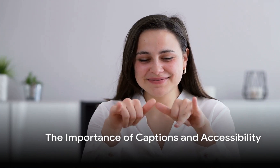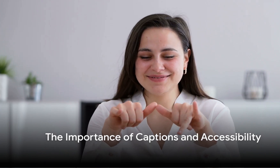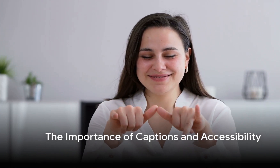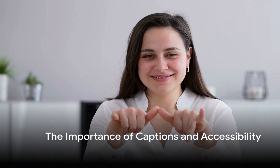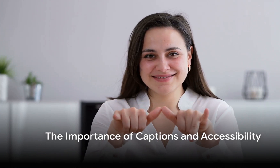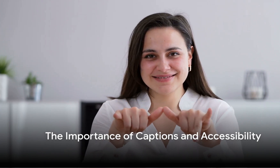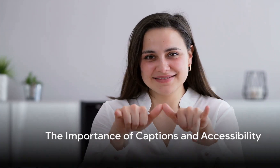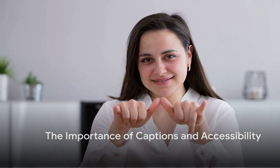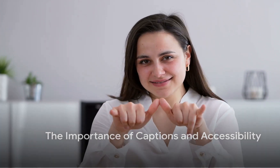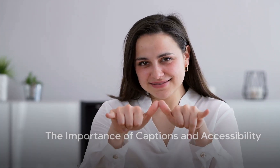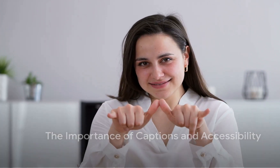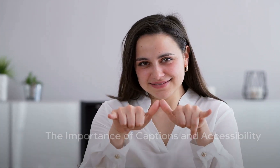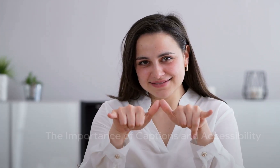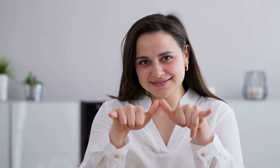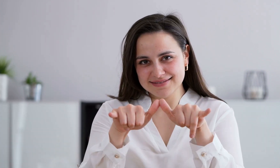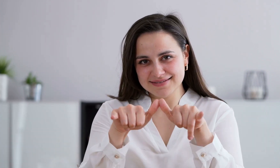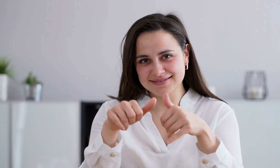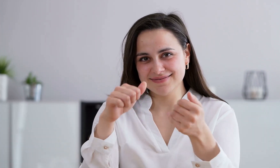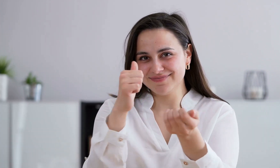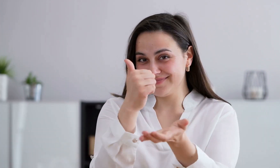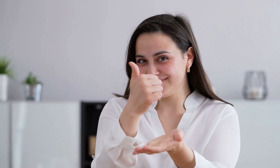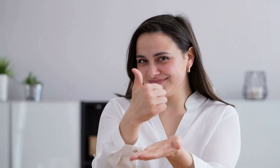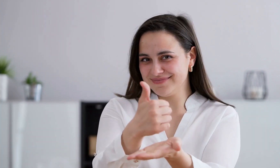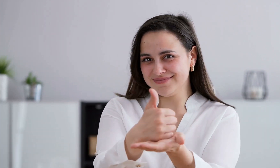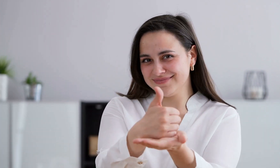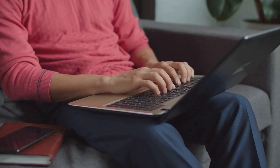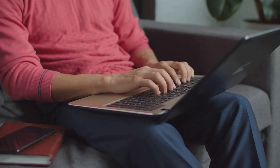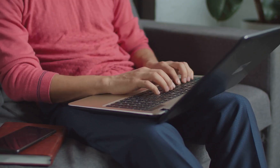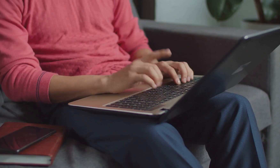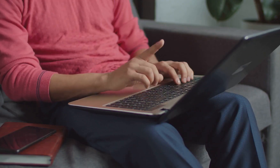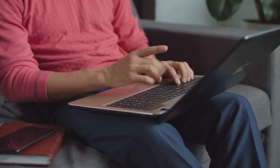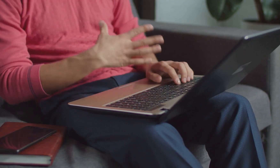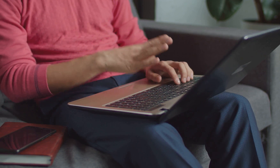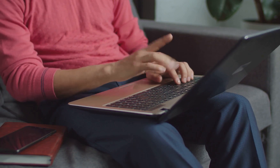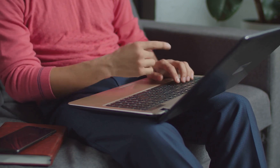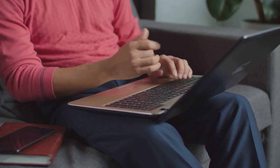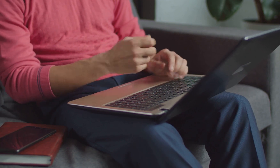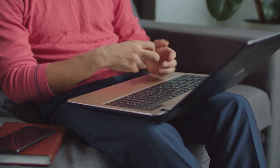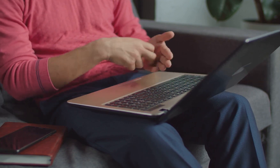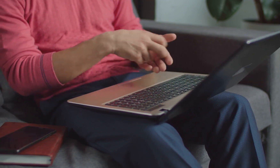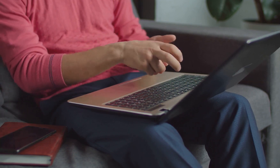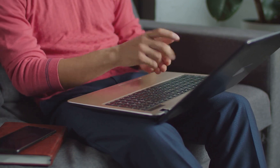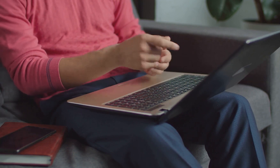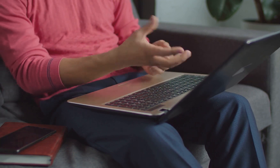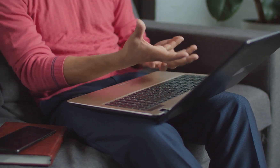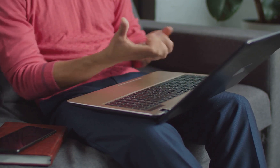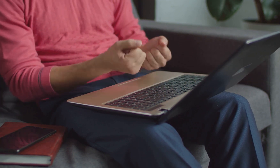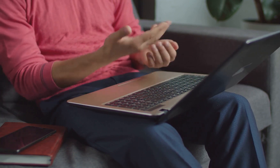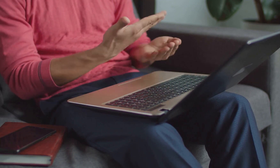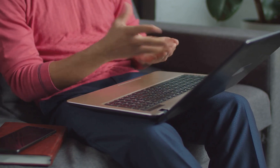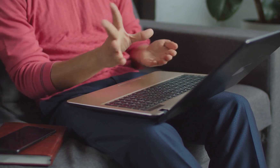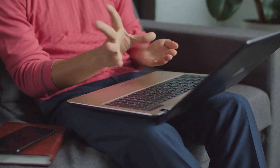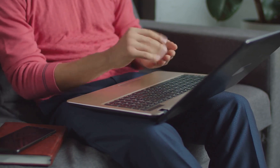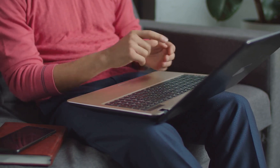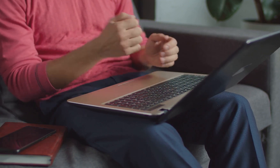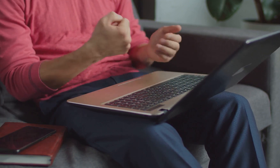of Coda is not its narrative, but its accessibility. In terms of representation, the film takes a significant stride in the